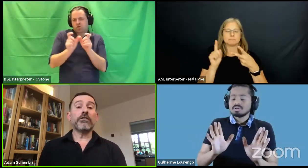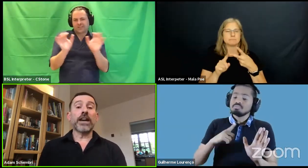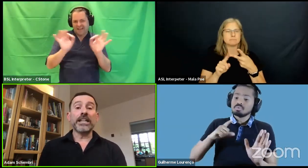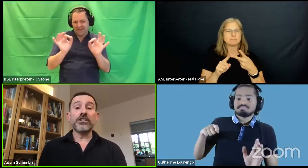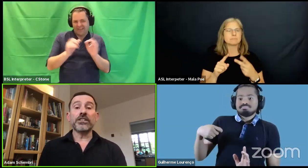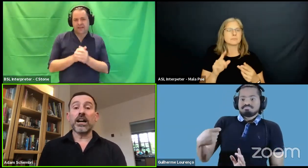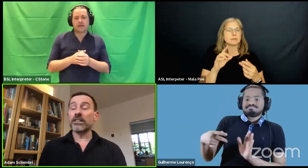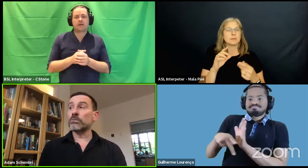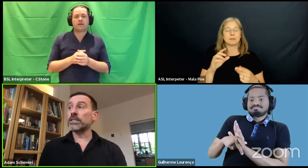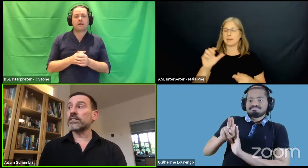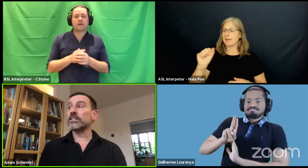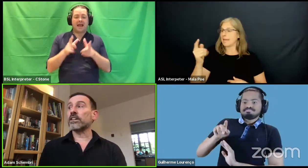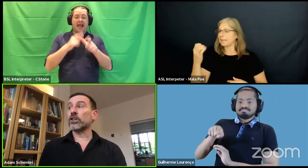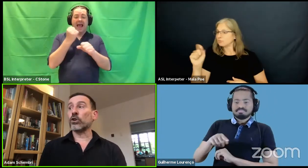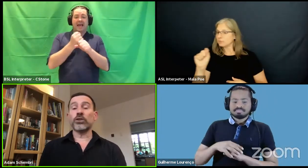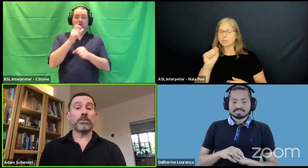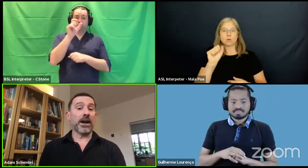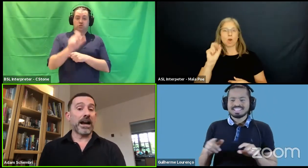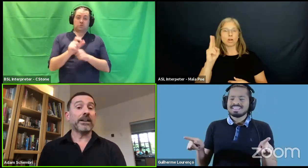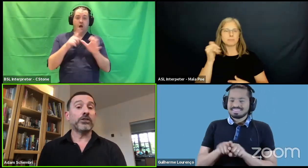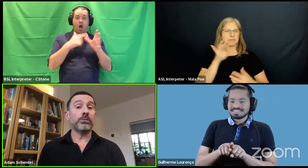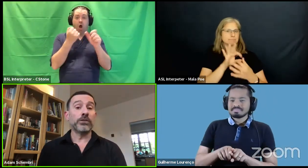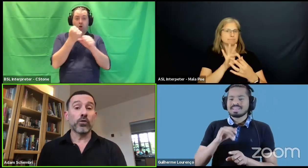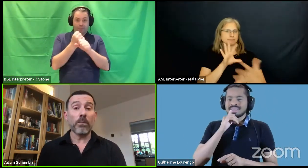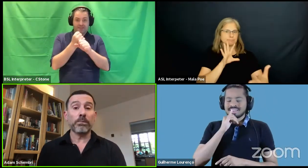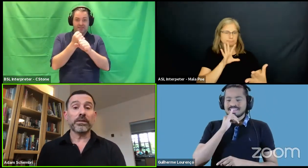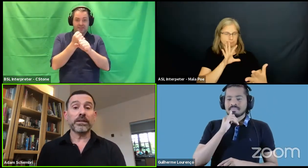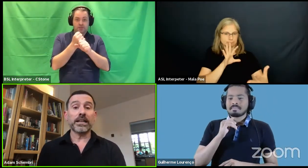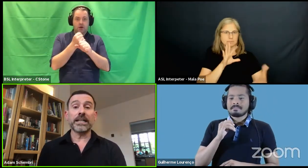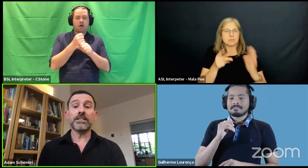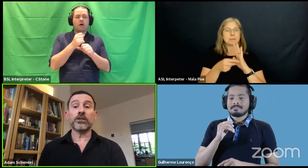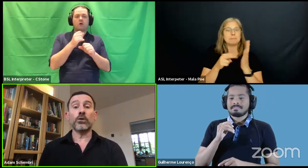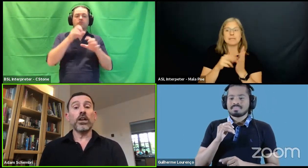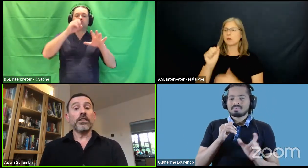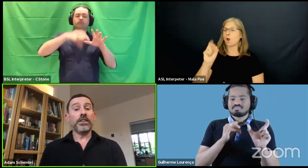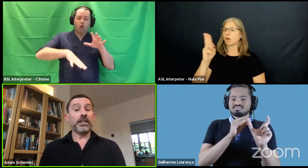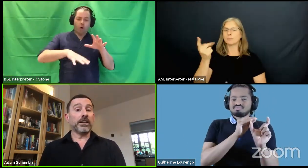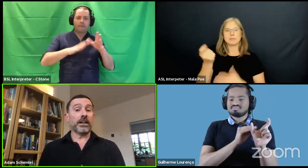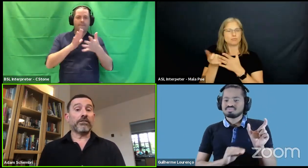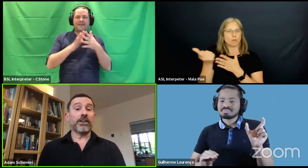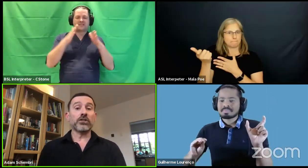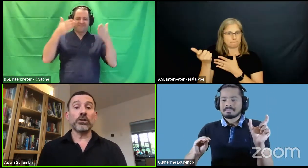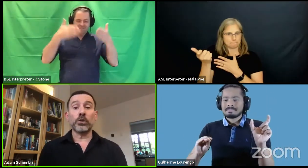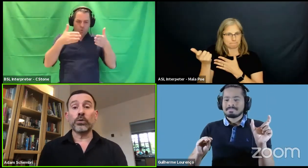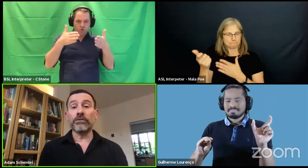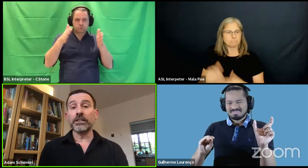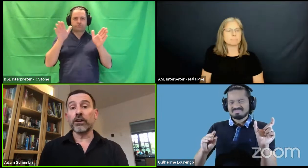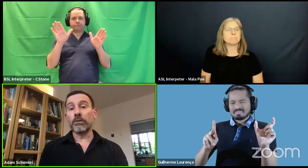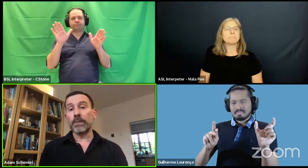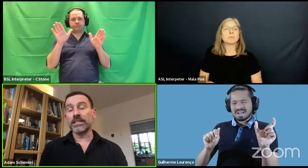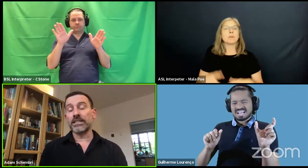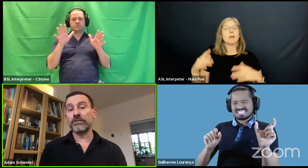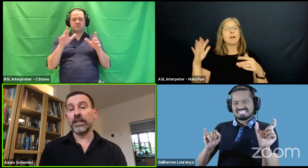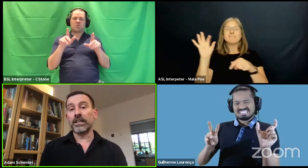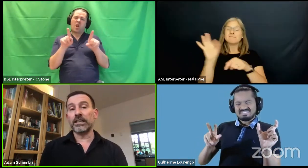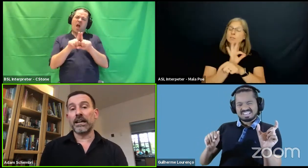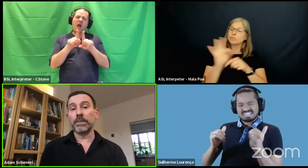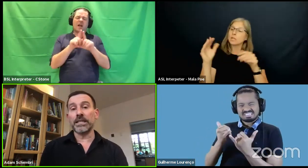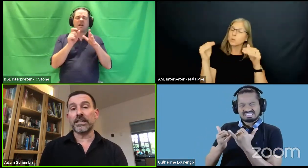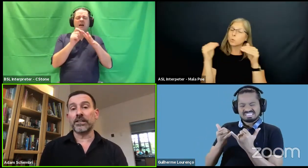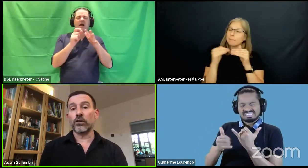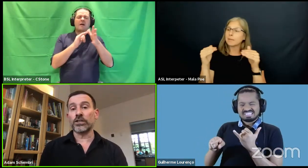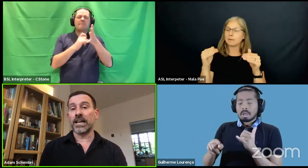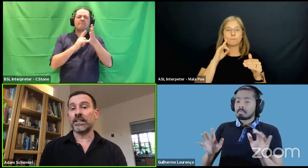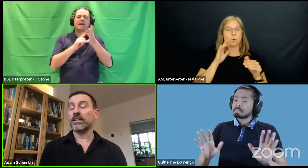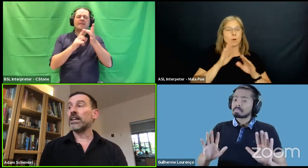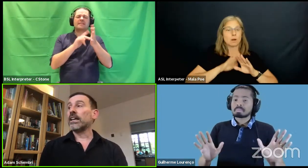Defocusing of agent arguments occurs by argument drop. Again, so the functional equivalent of a passive in